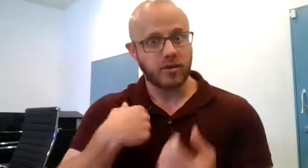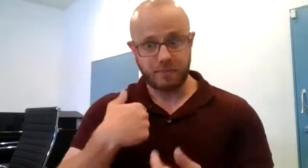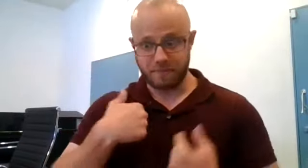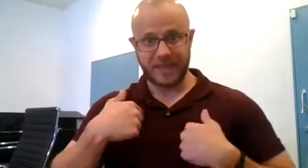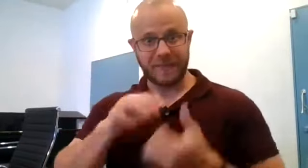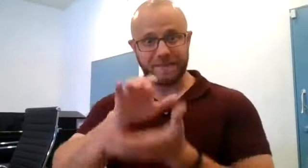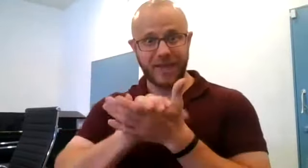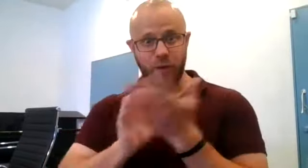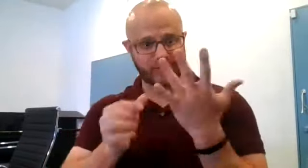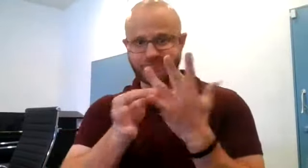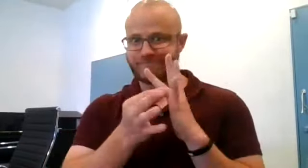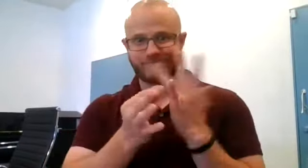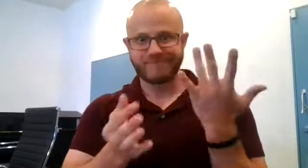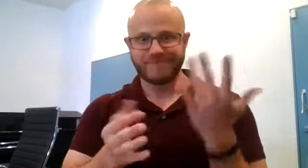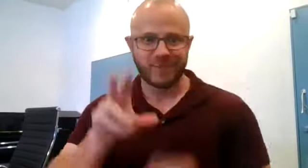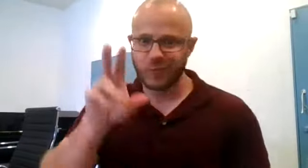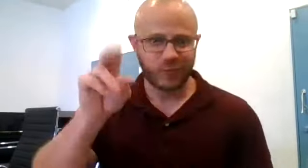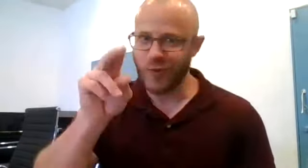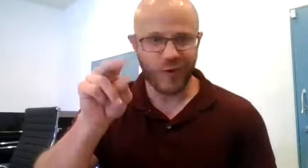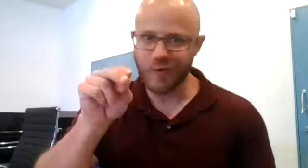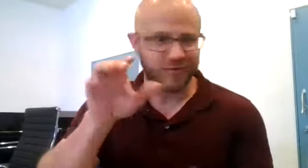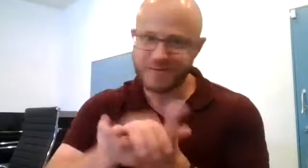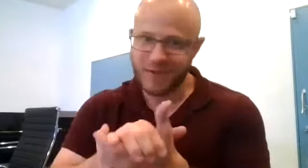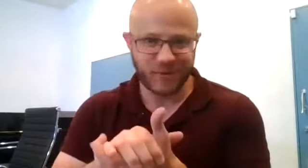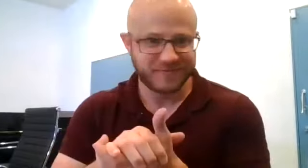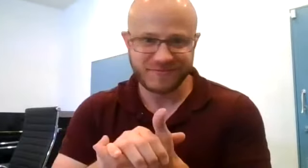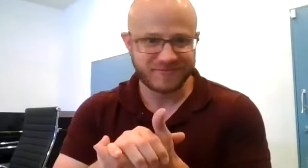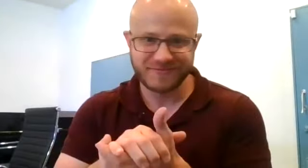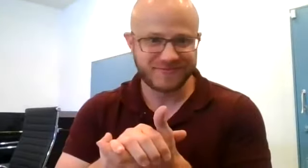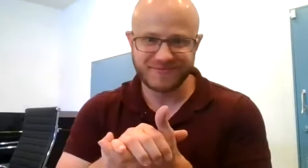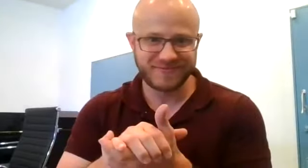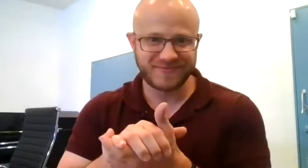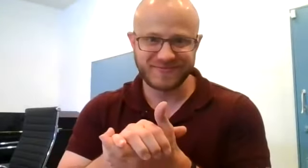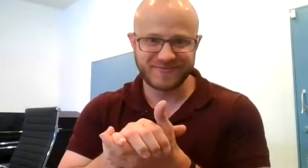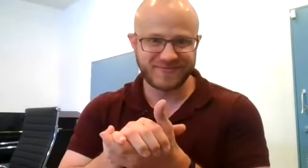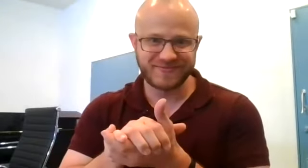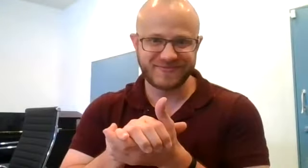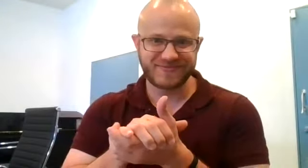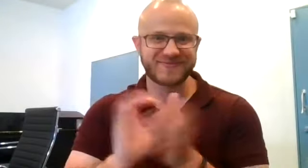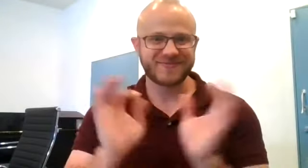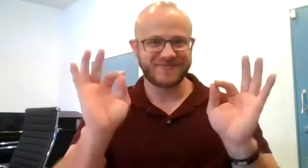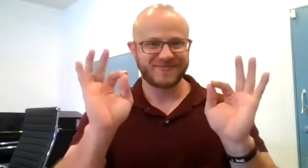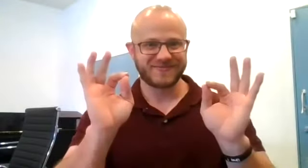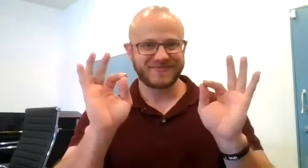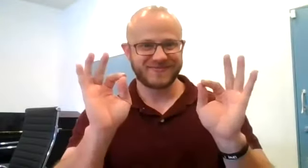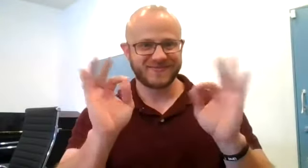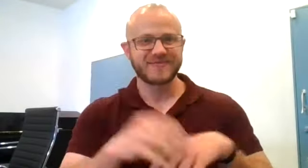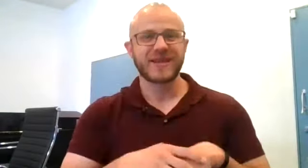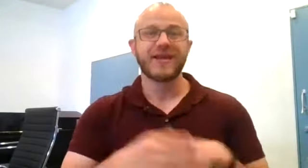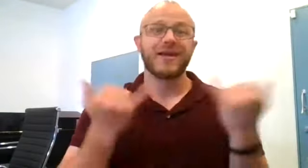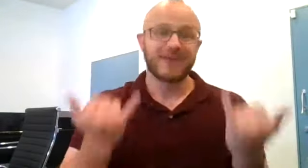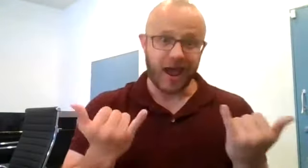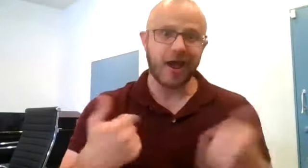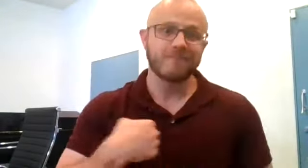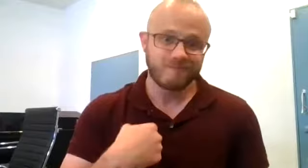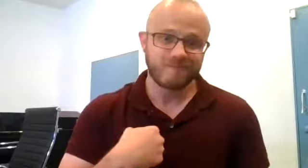So if the person asks me, oh, am I married? I have no ring on my finger. So nope, I'm not married. Okay.